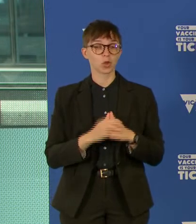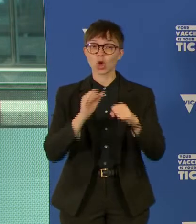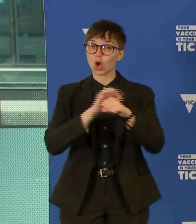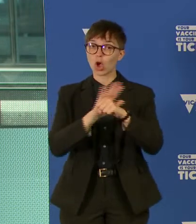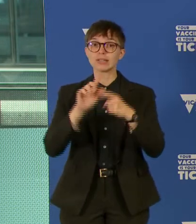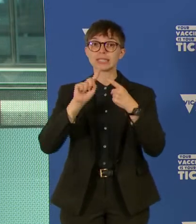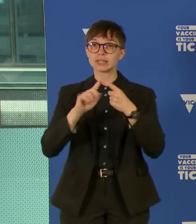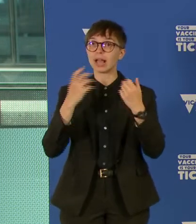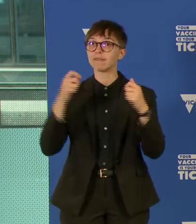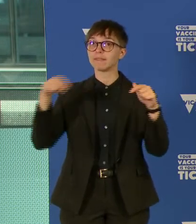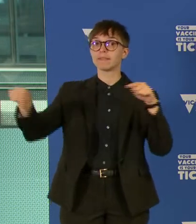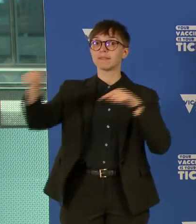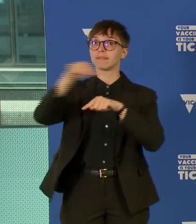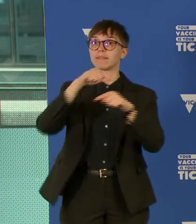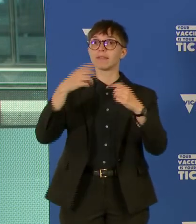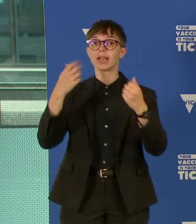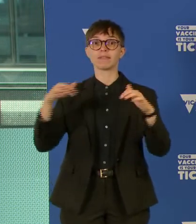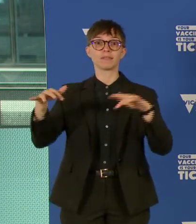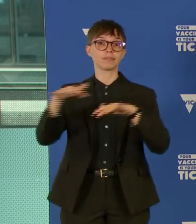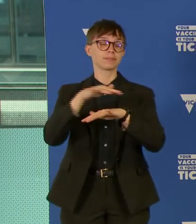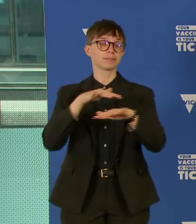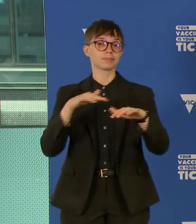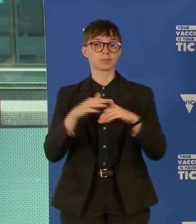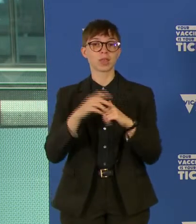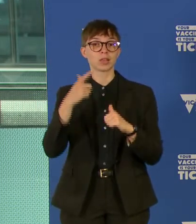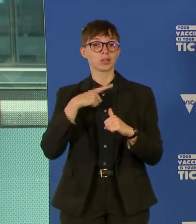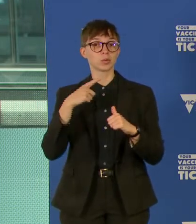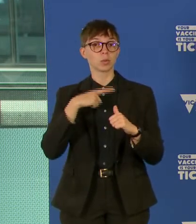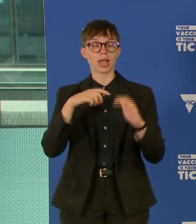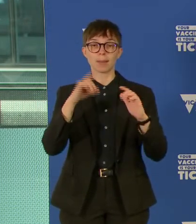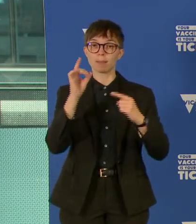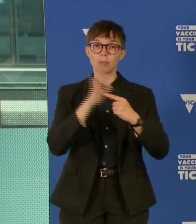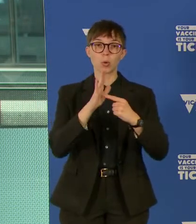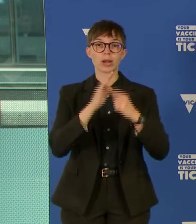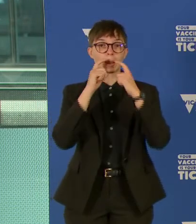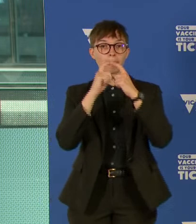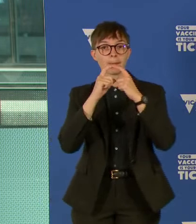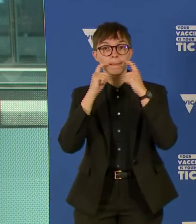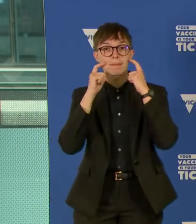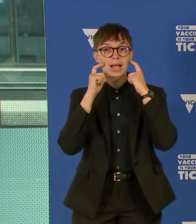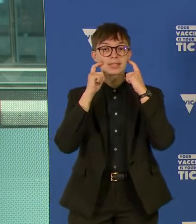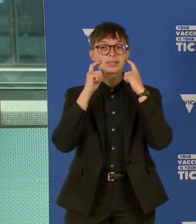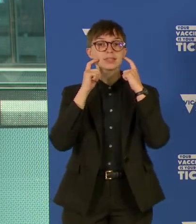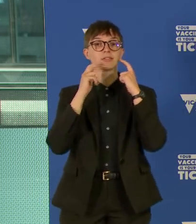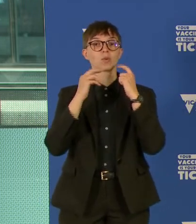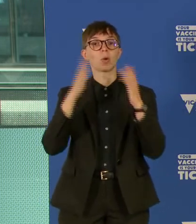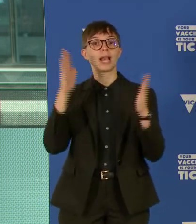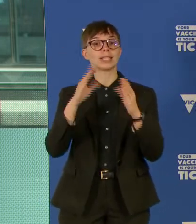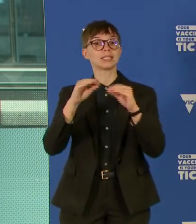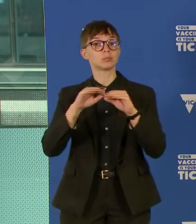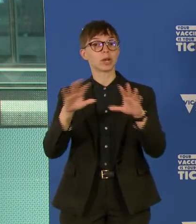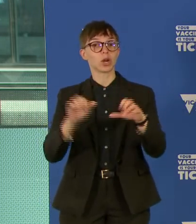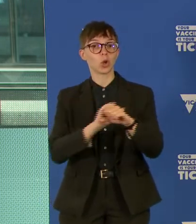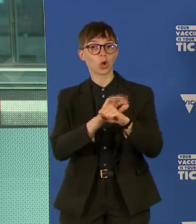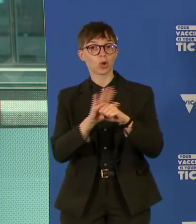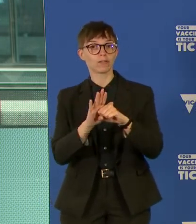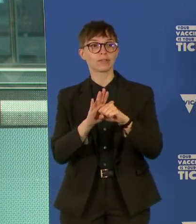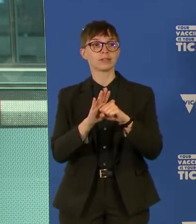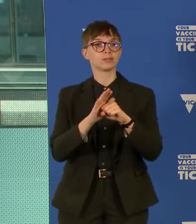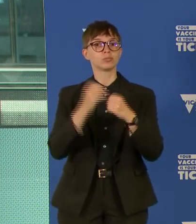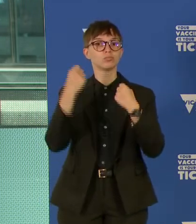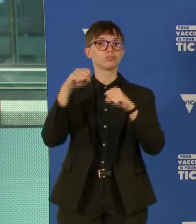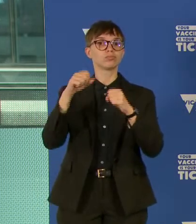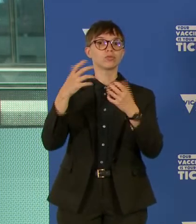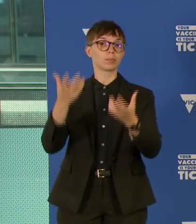that's for sure. And so mask wearing remains a really important intervention. And I continue to wear